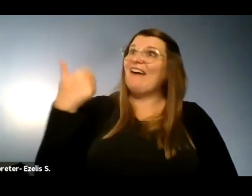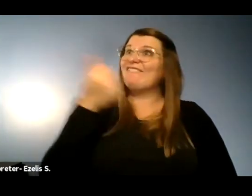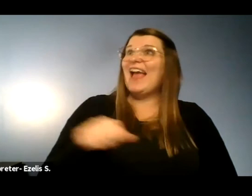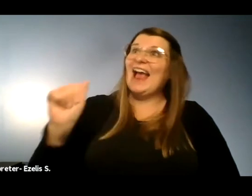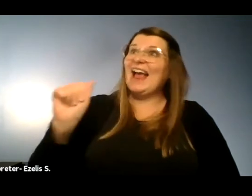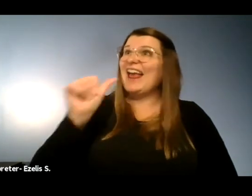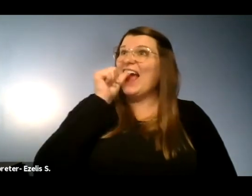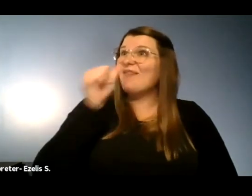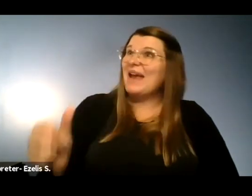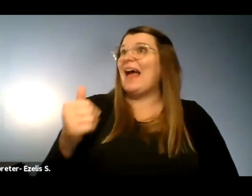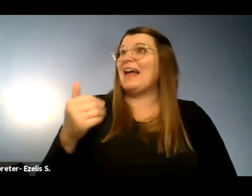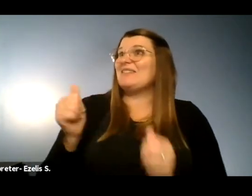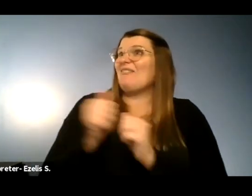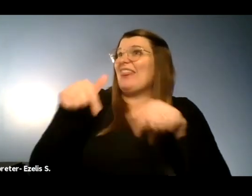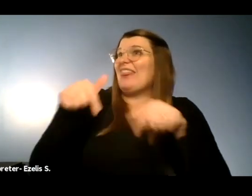this?"